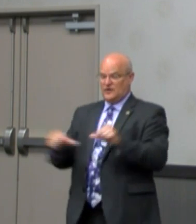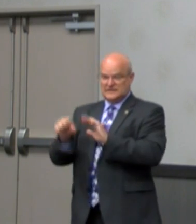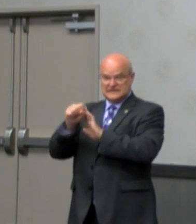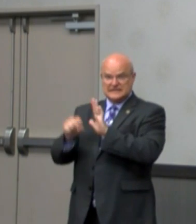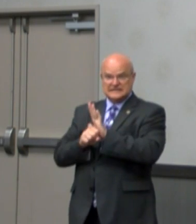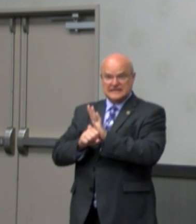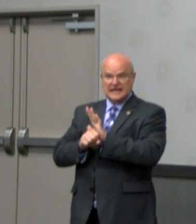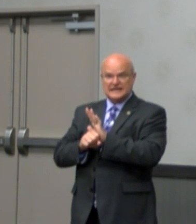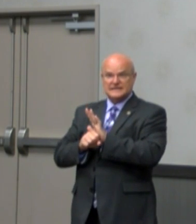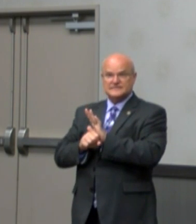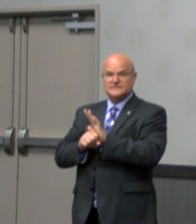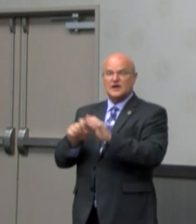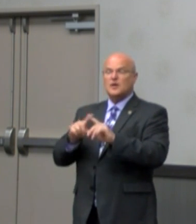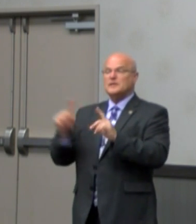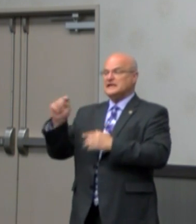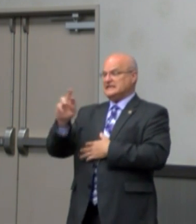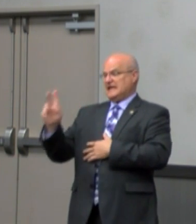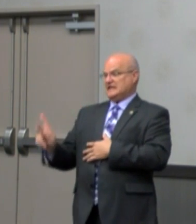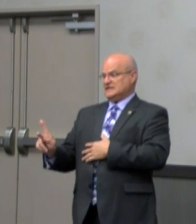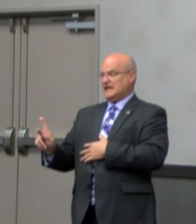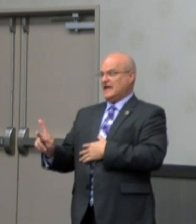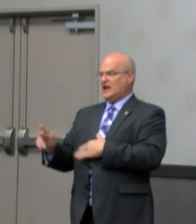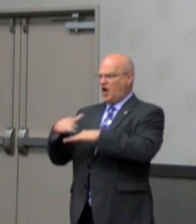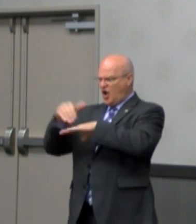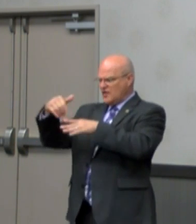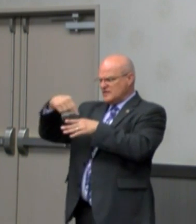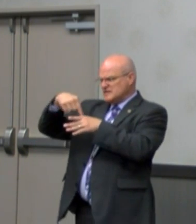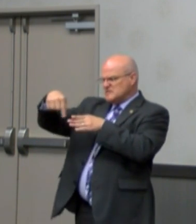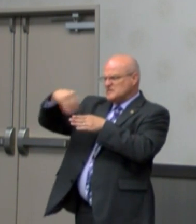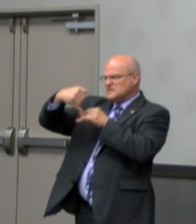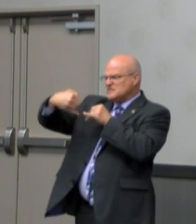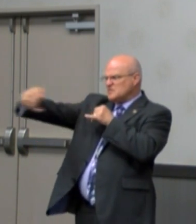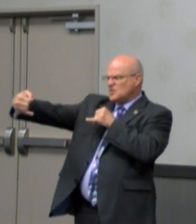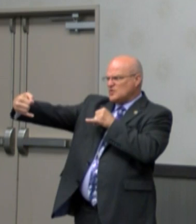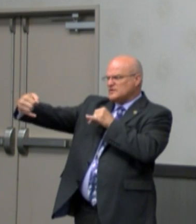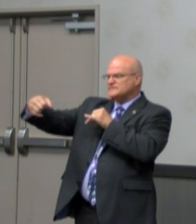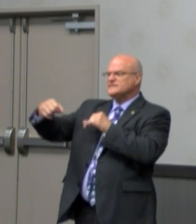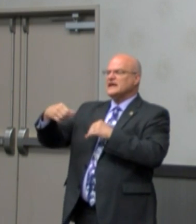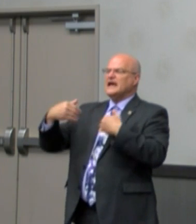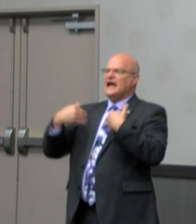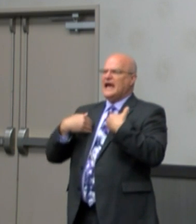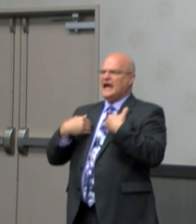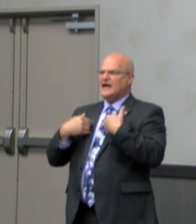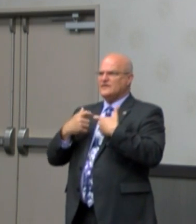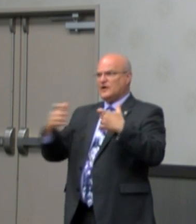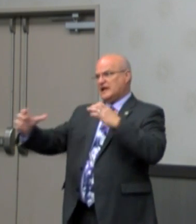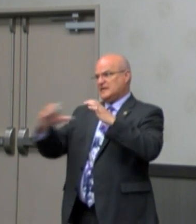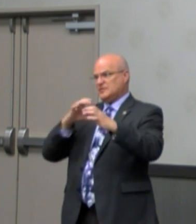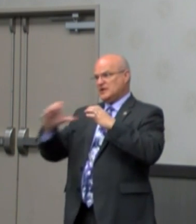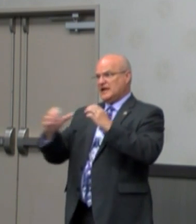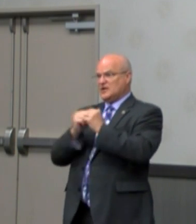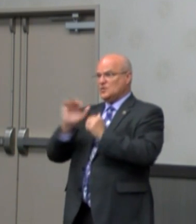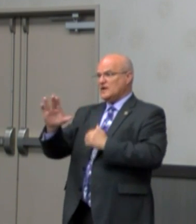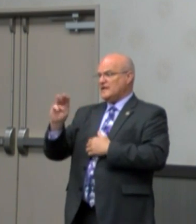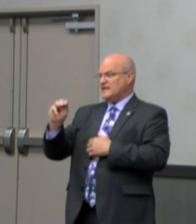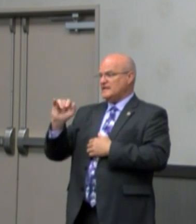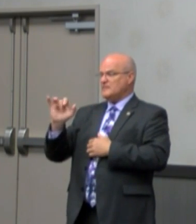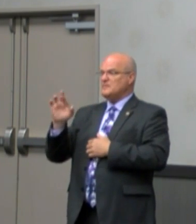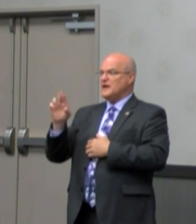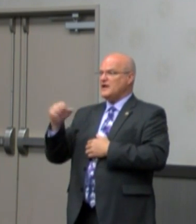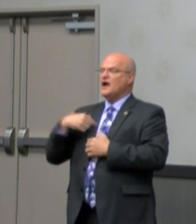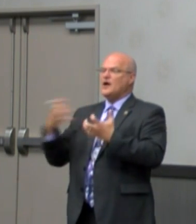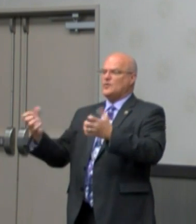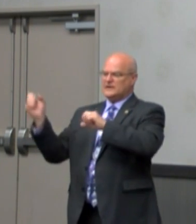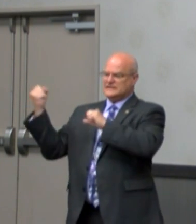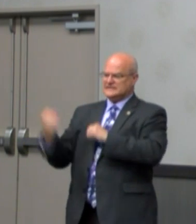state, but Texarkana being on the border, having such great communication with your mayors, I wanted to